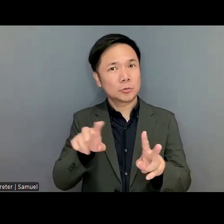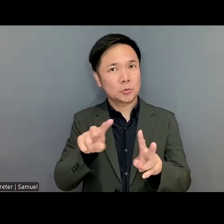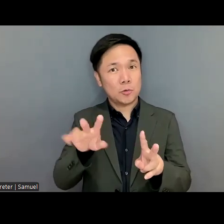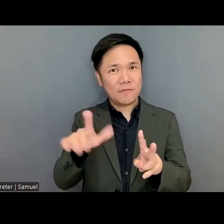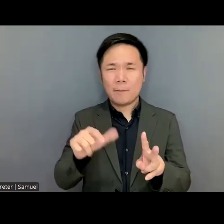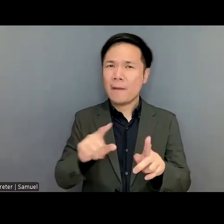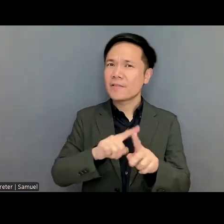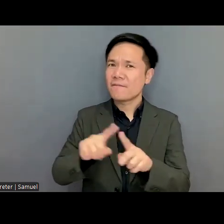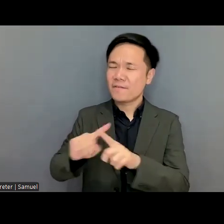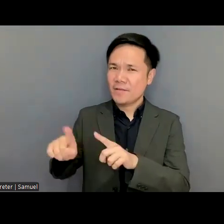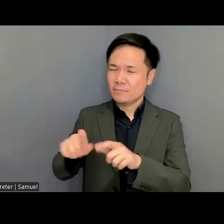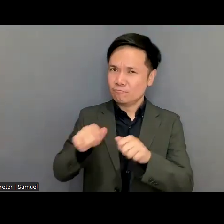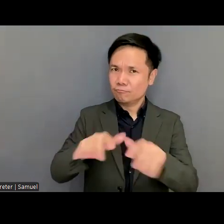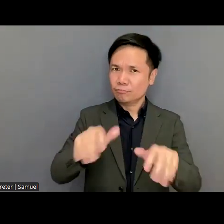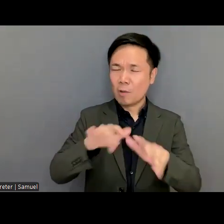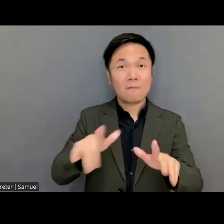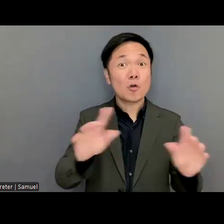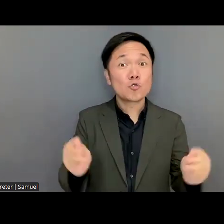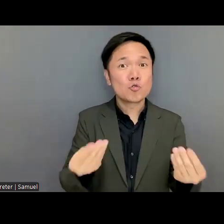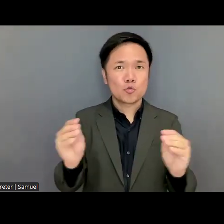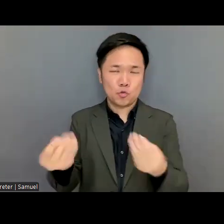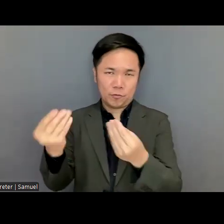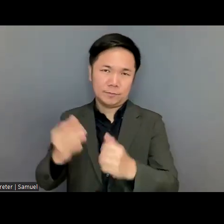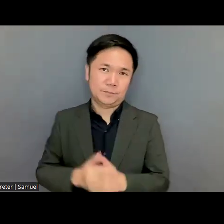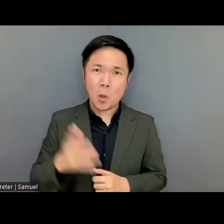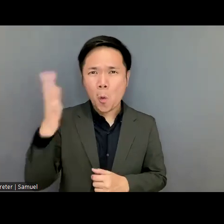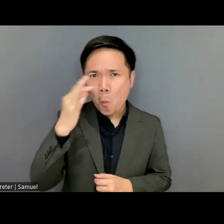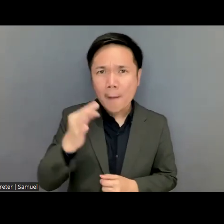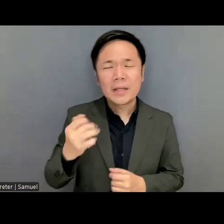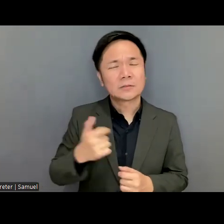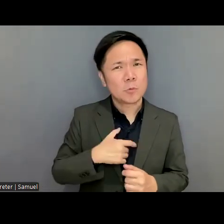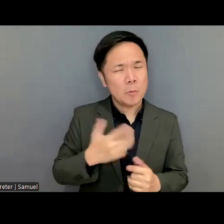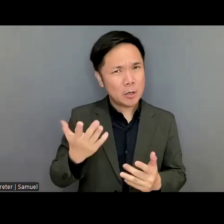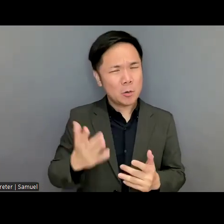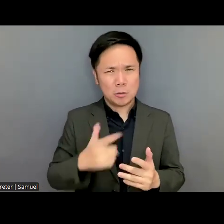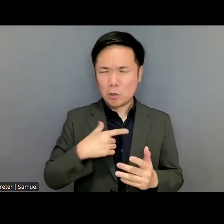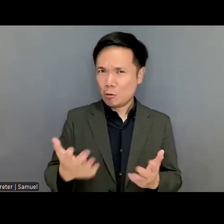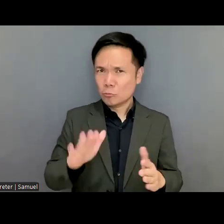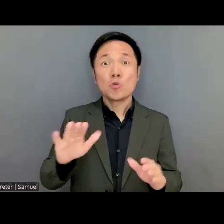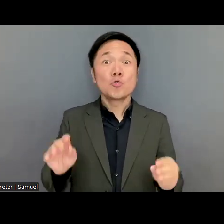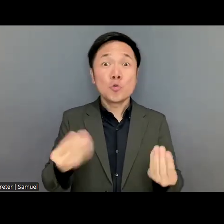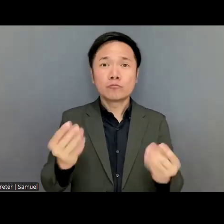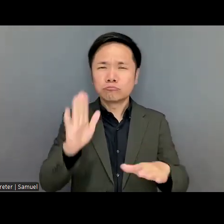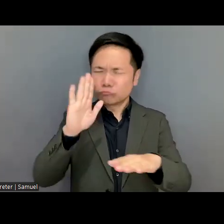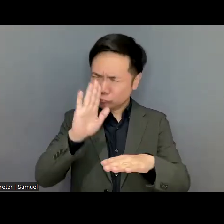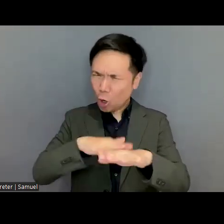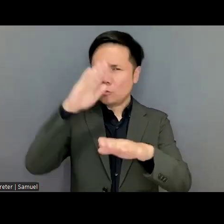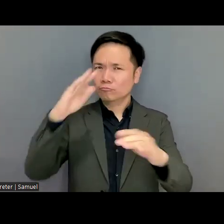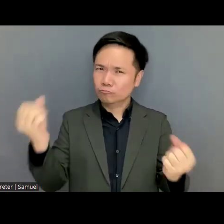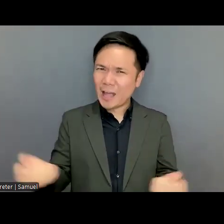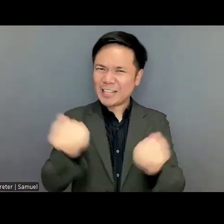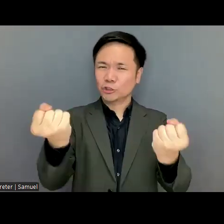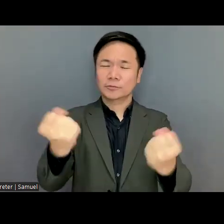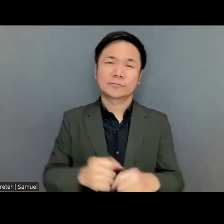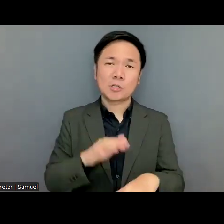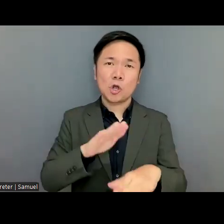webinars dedicated to youth, especially first because we want to prepare like a youth call to action. But a part of the youth call